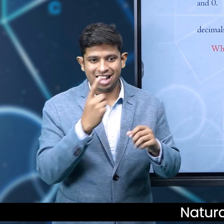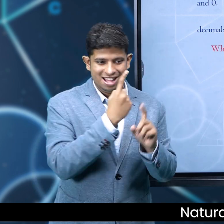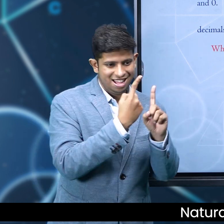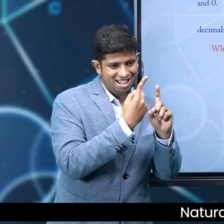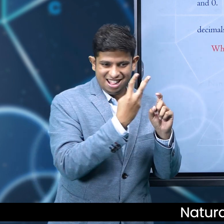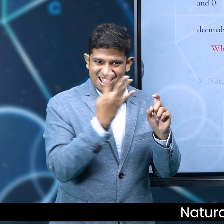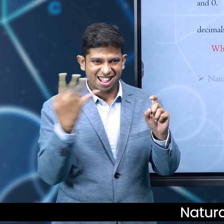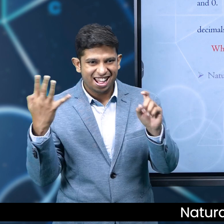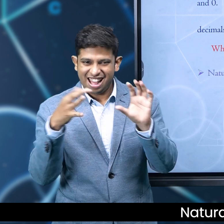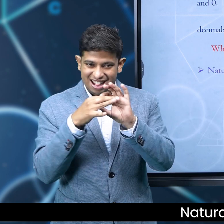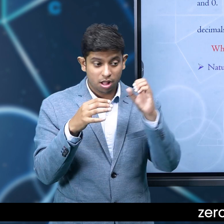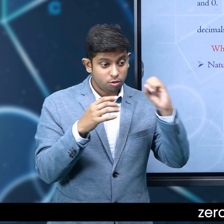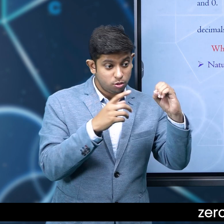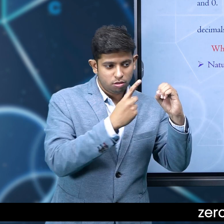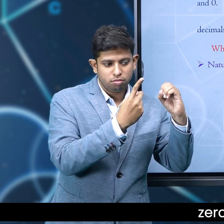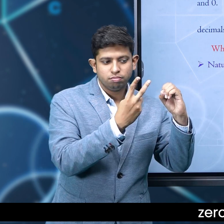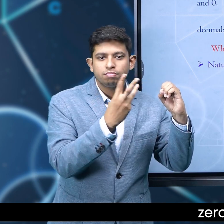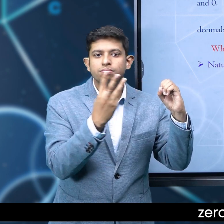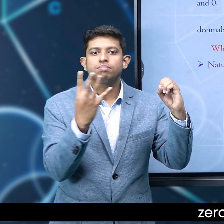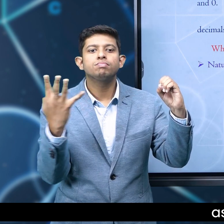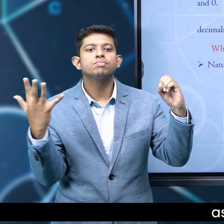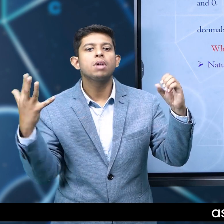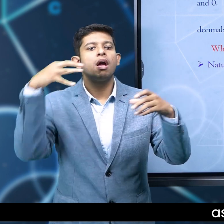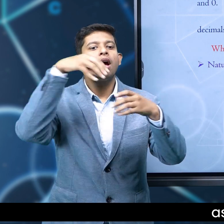Natural numbers along with zero are referred to as whole numbers.